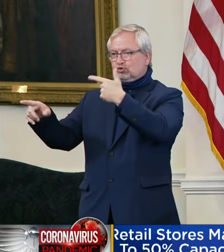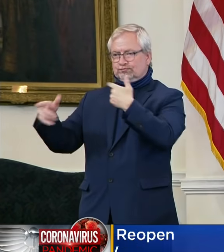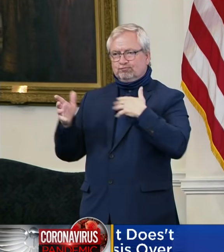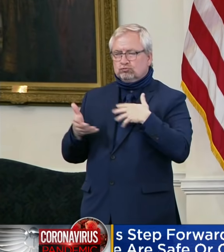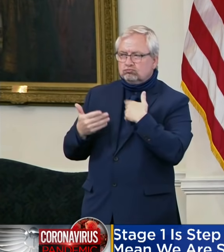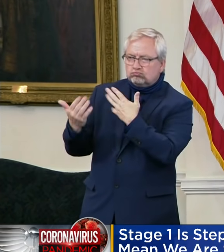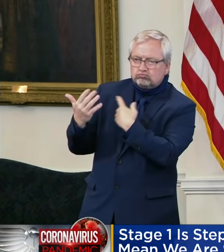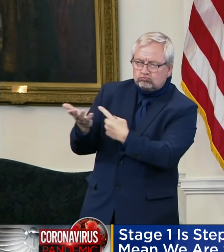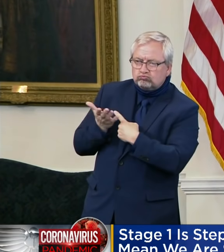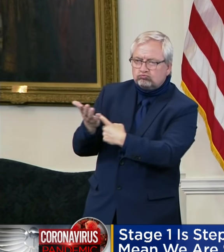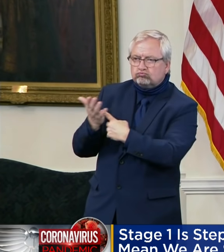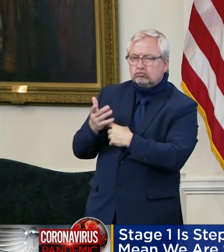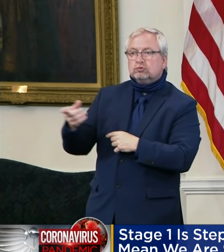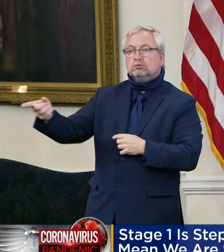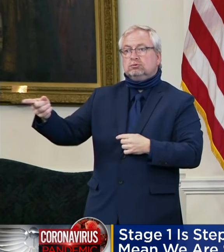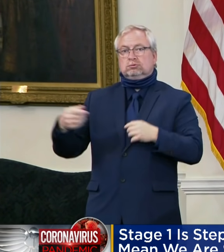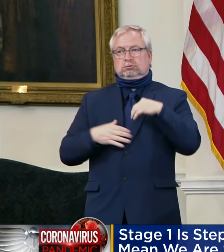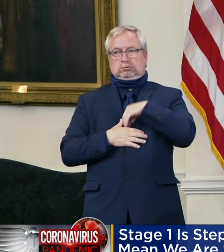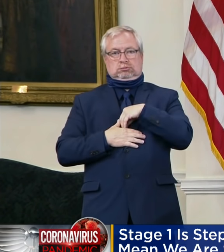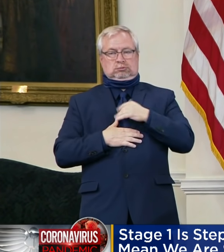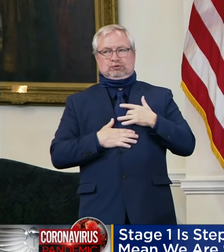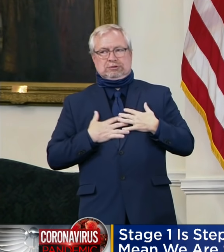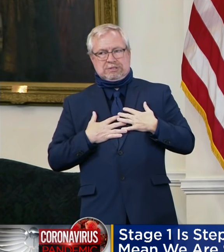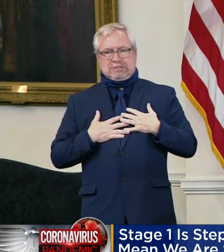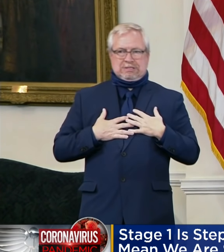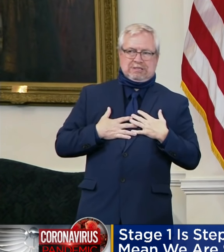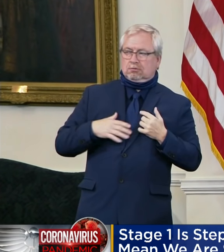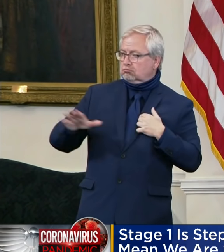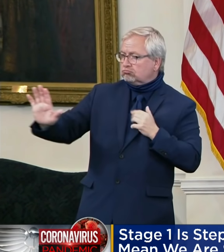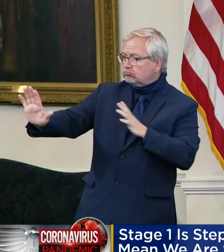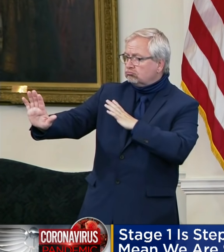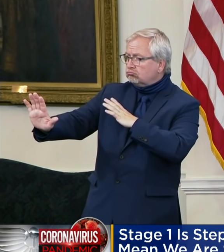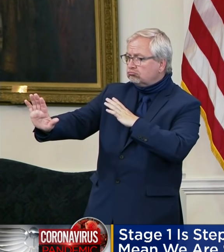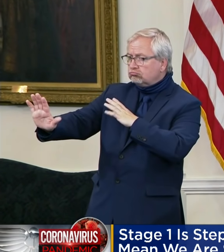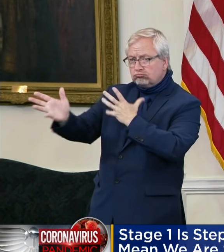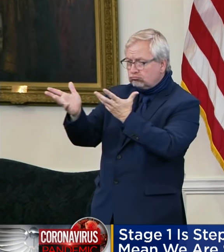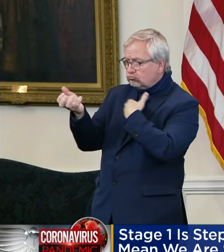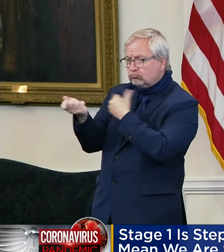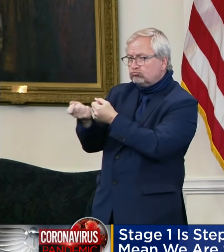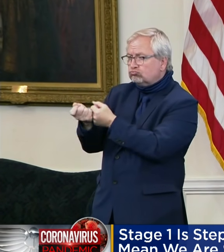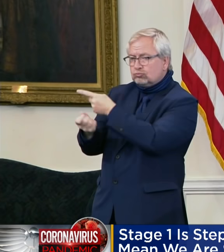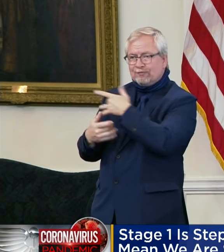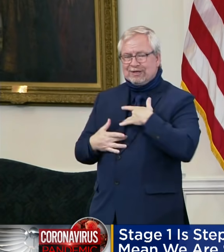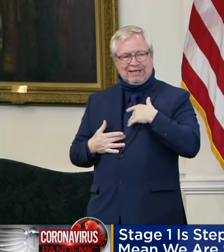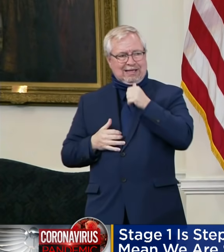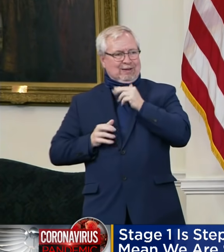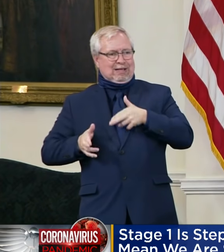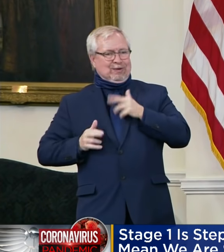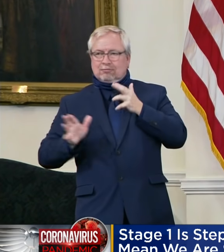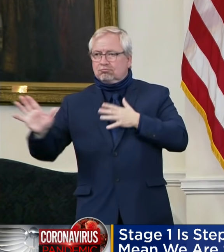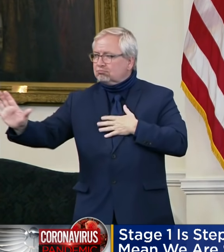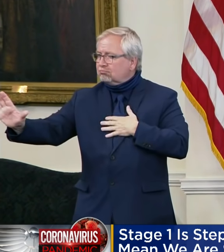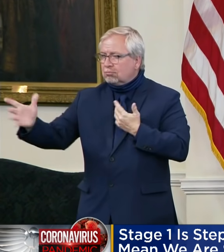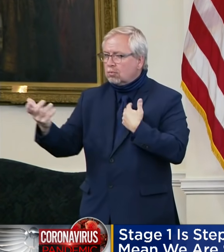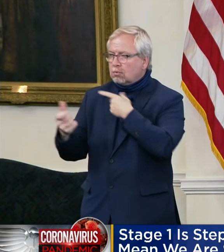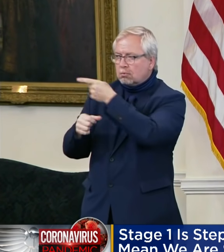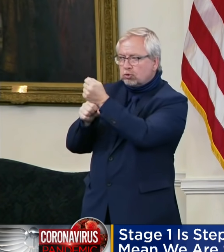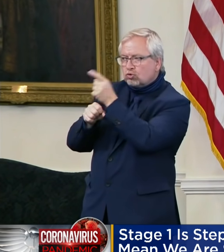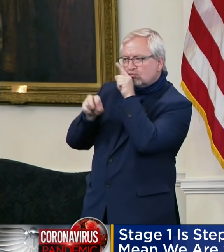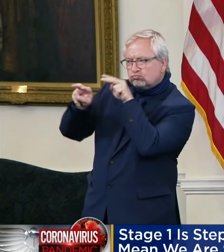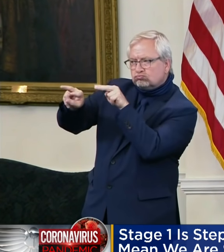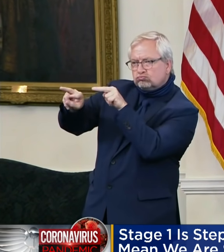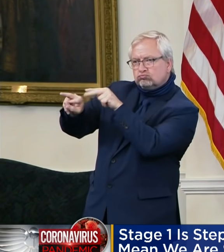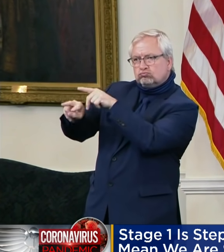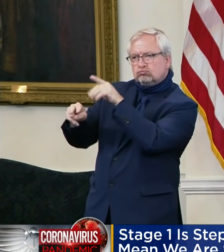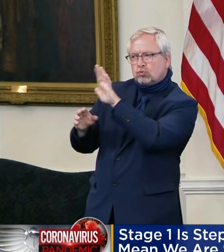they feel is unsafe for their county. And I think we'll jointly be following the progress there. And we want them to get their numbers down.